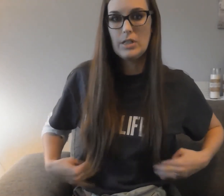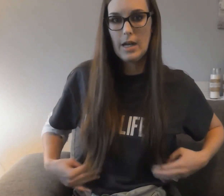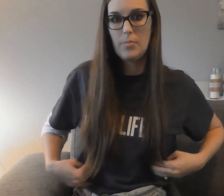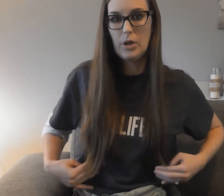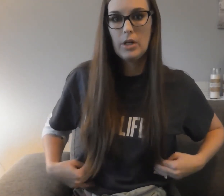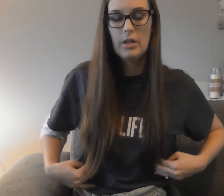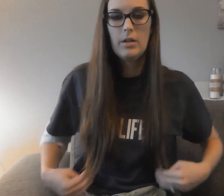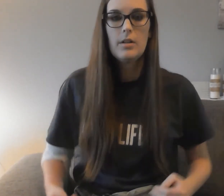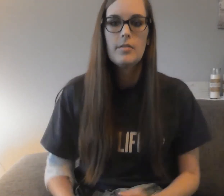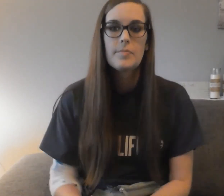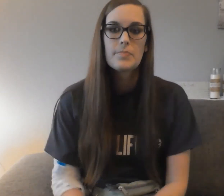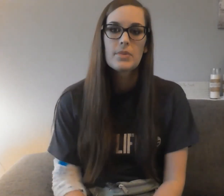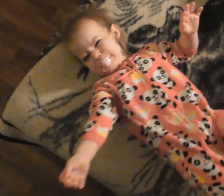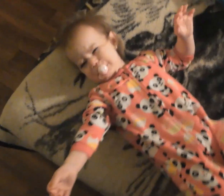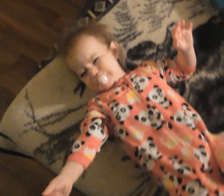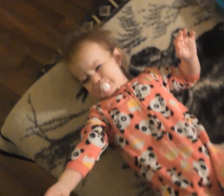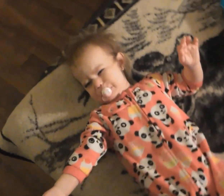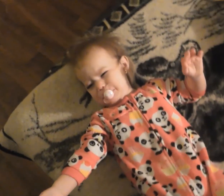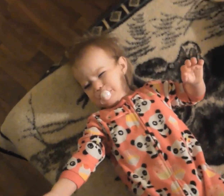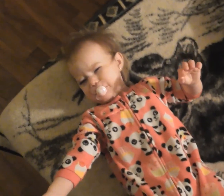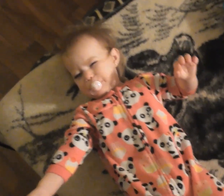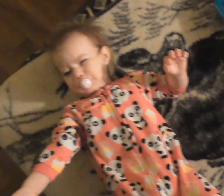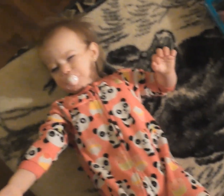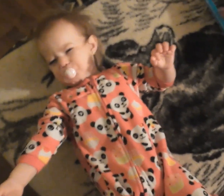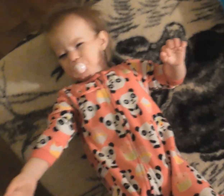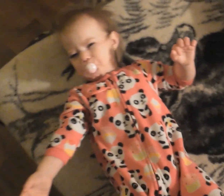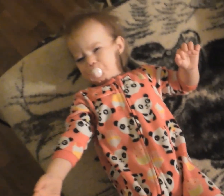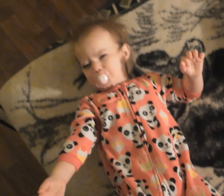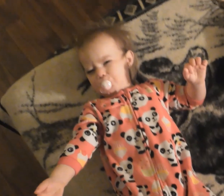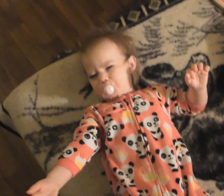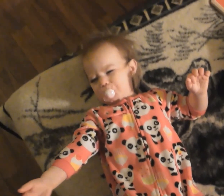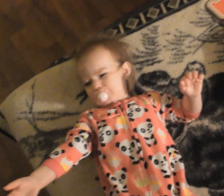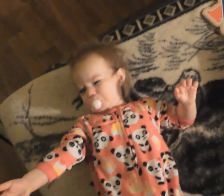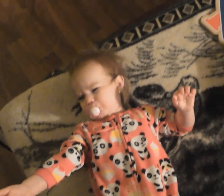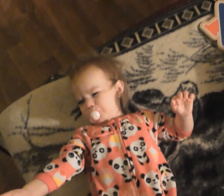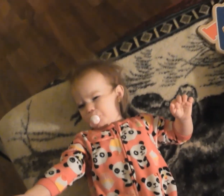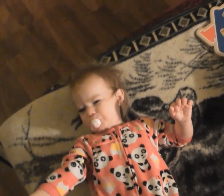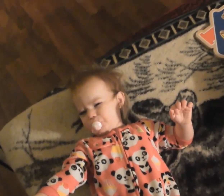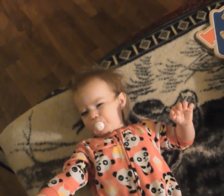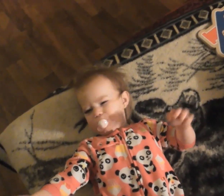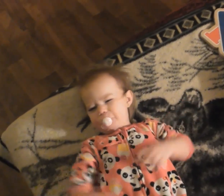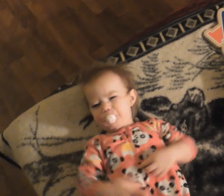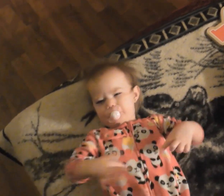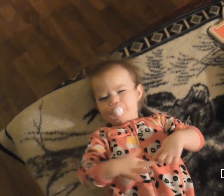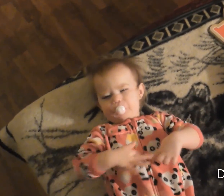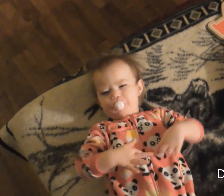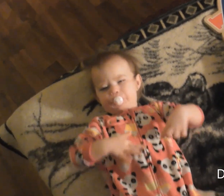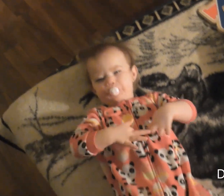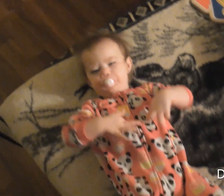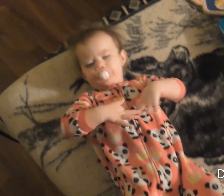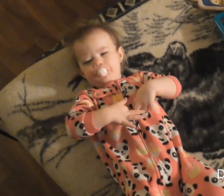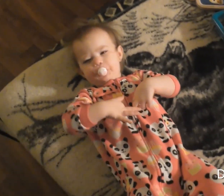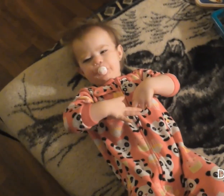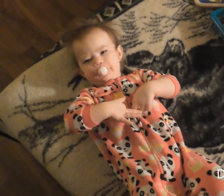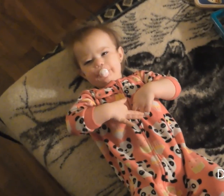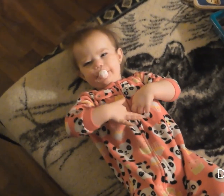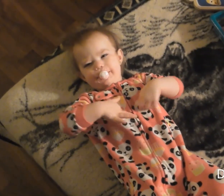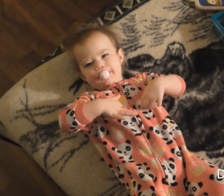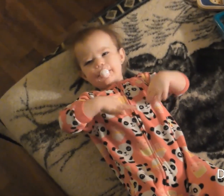diaper. Baby, do you have a dirty diaper? Can you show mommy? Good girl, baby.